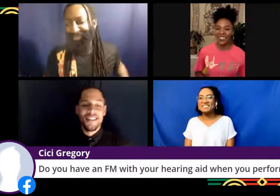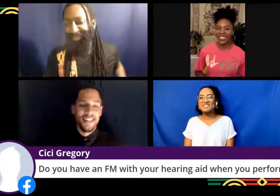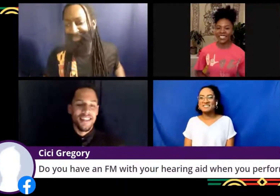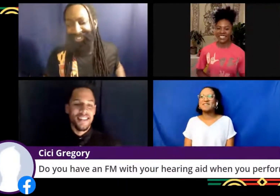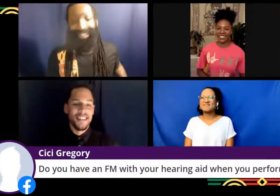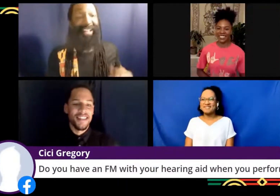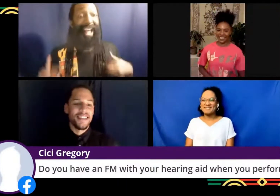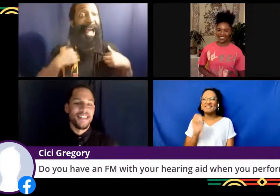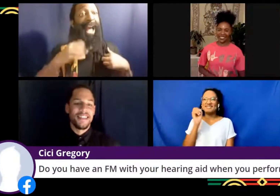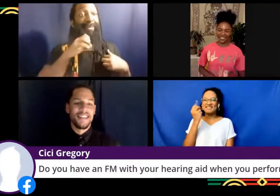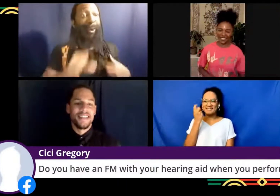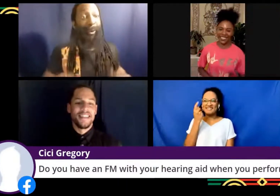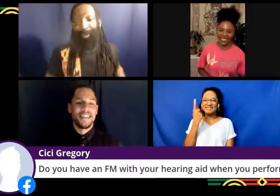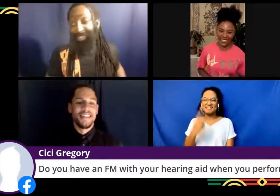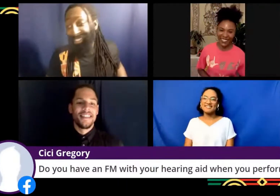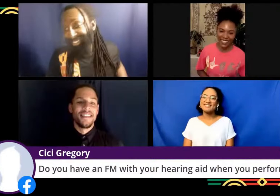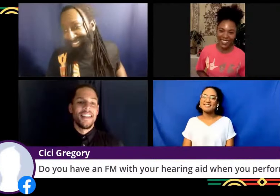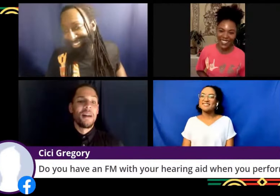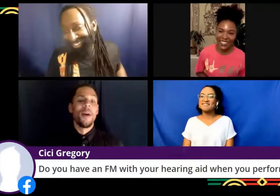school. Okay.